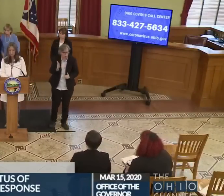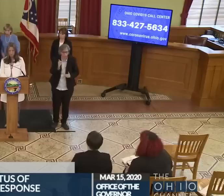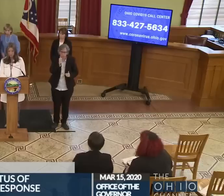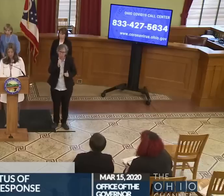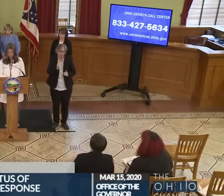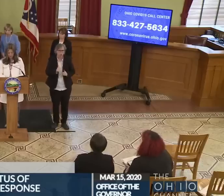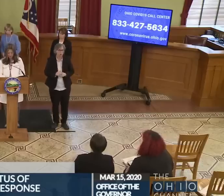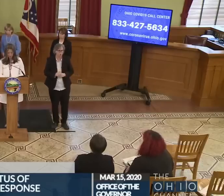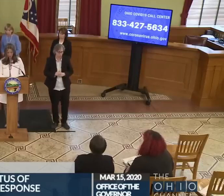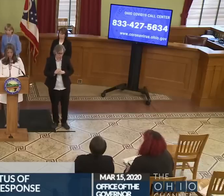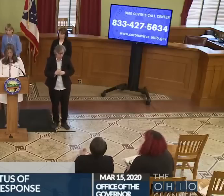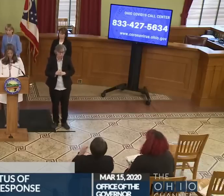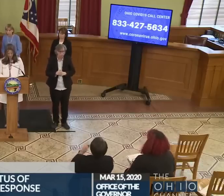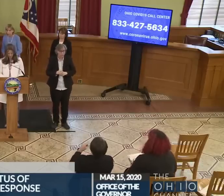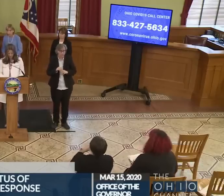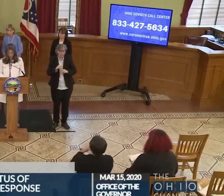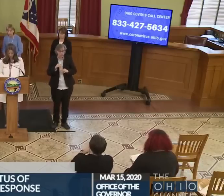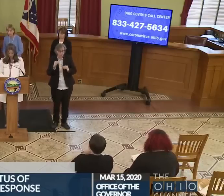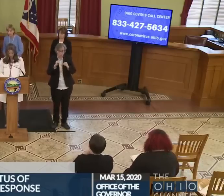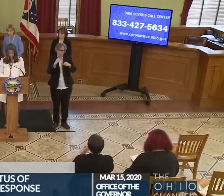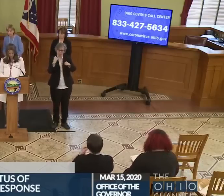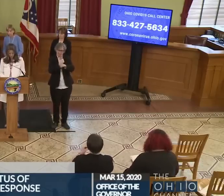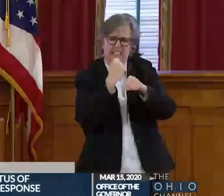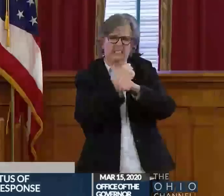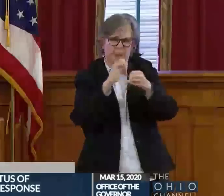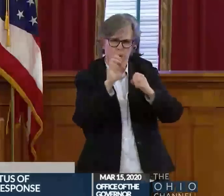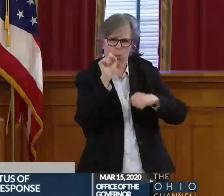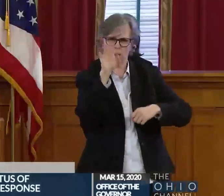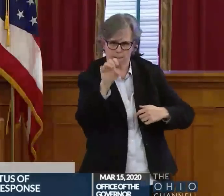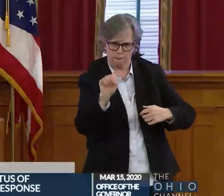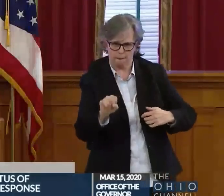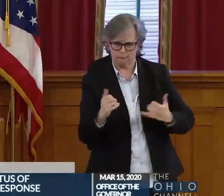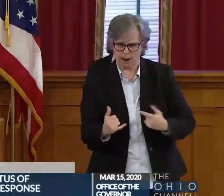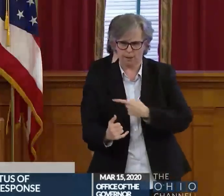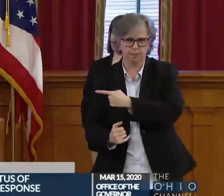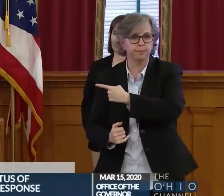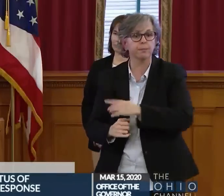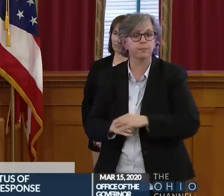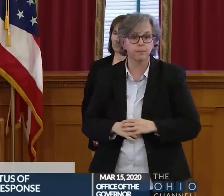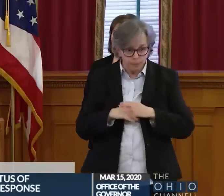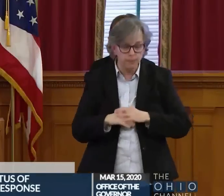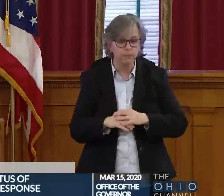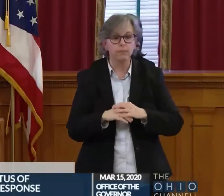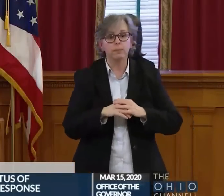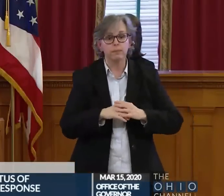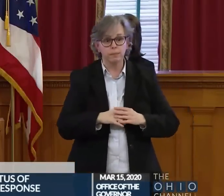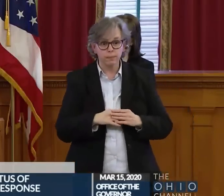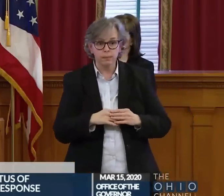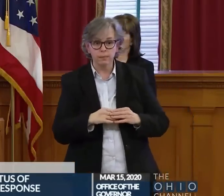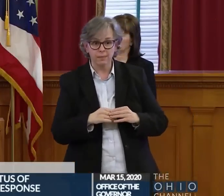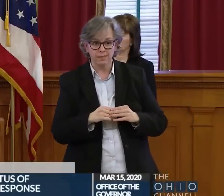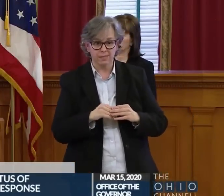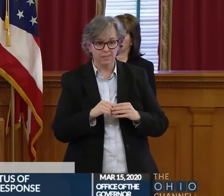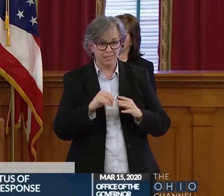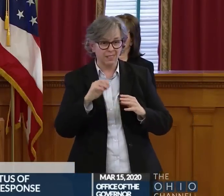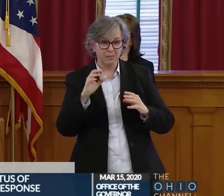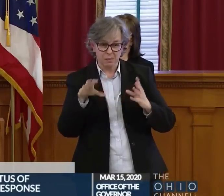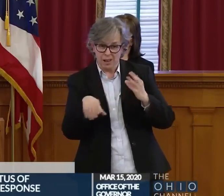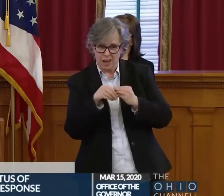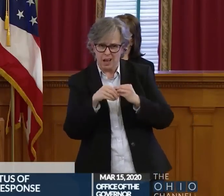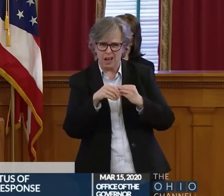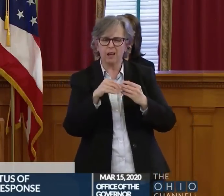Just some statistics that we have as of now. And my staff will give you the sources of these.